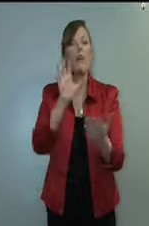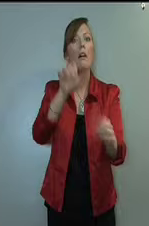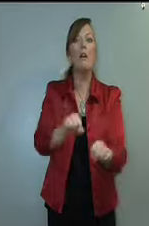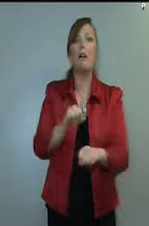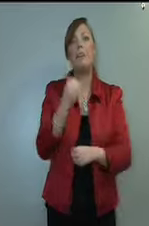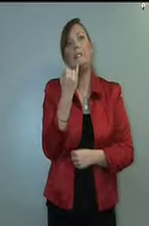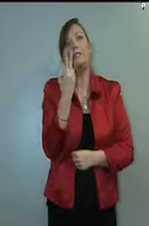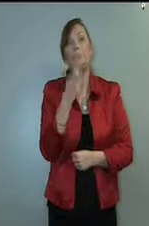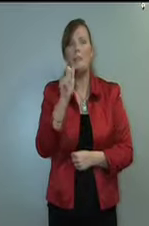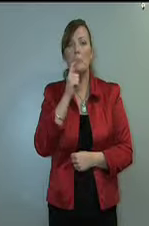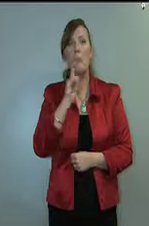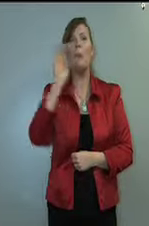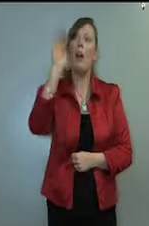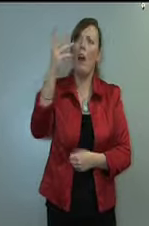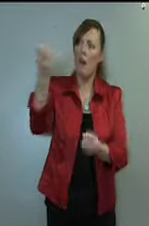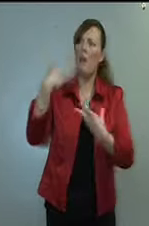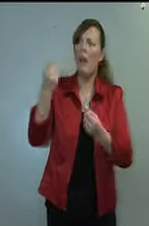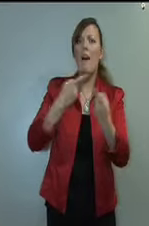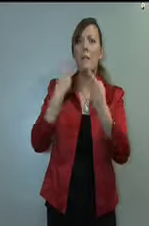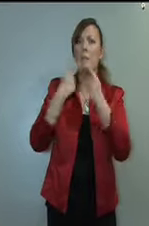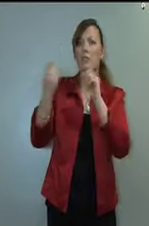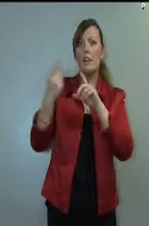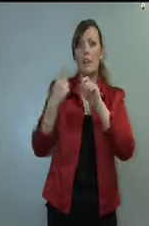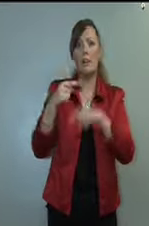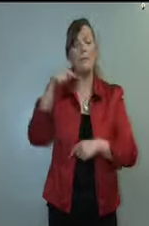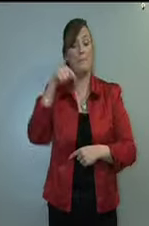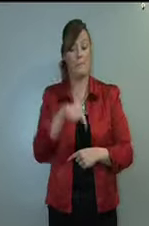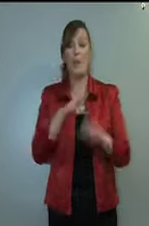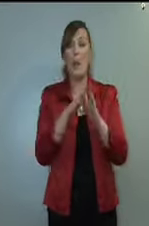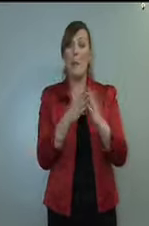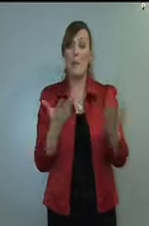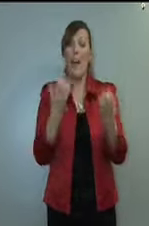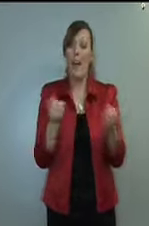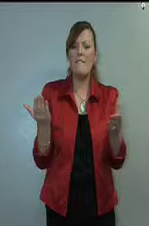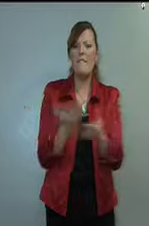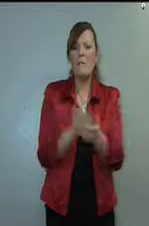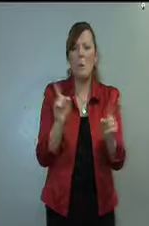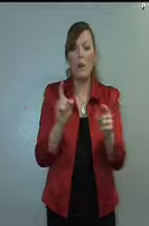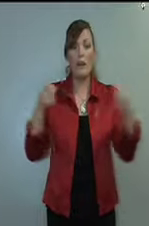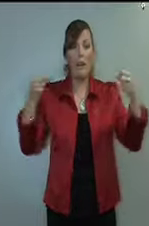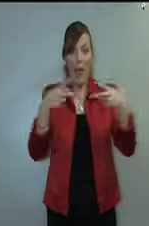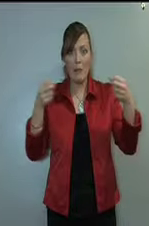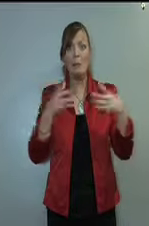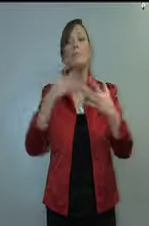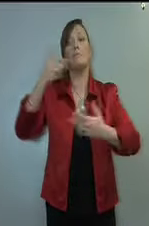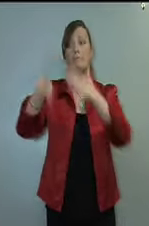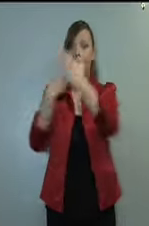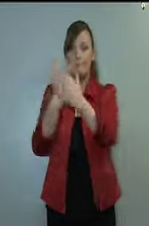e-bulletins reaching 620 subscribers by the end of the project. This guide